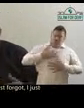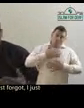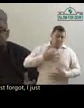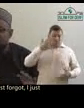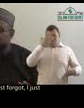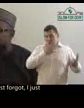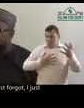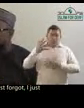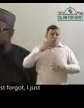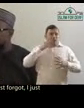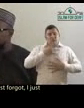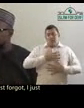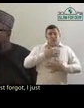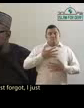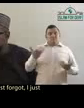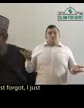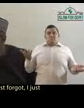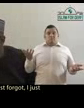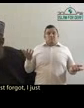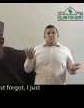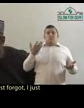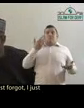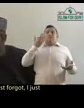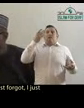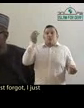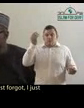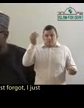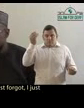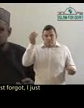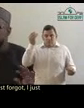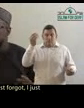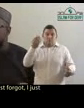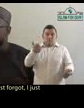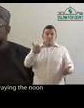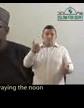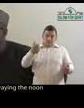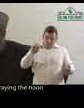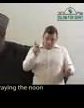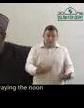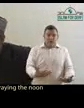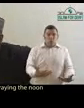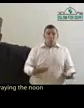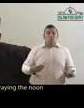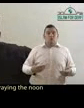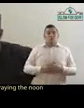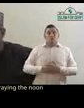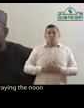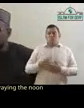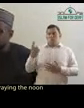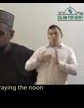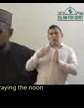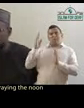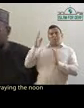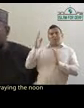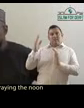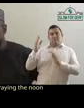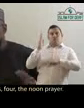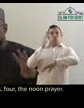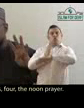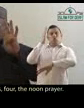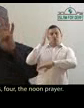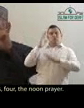have to be upset about that, because I just forgot. I just forgot. One time the Prophet, he was praying the noon